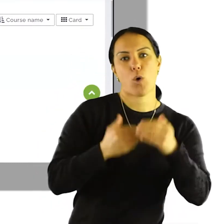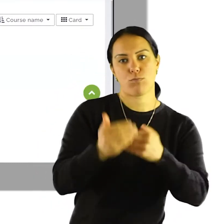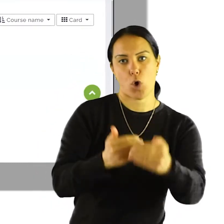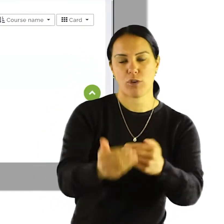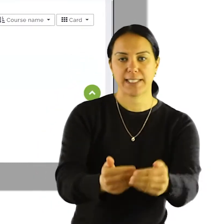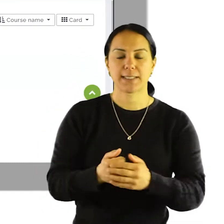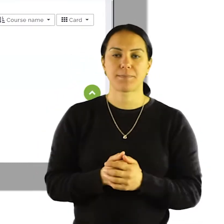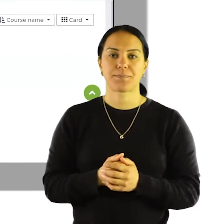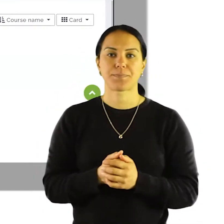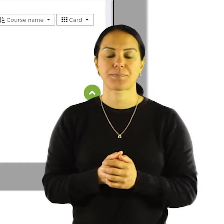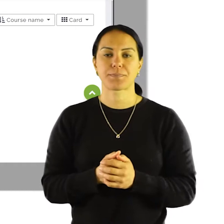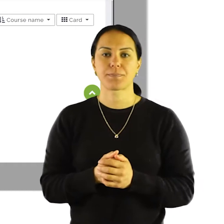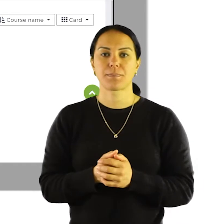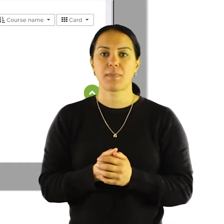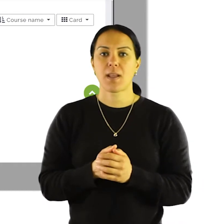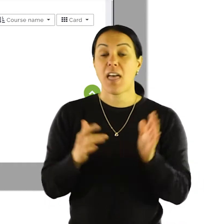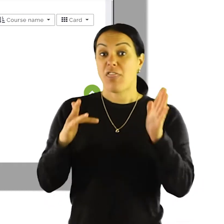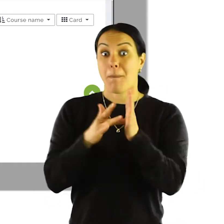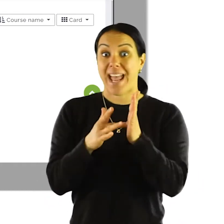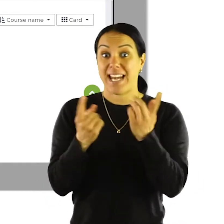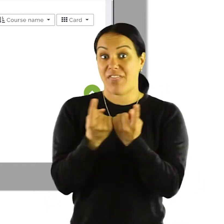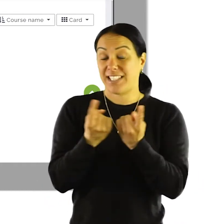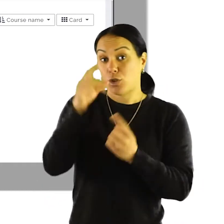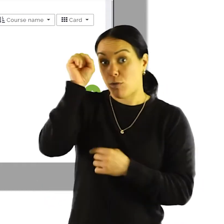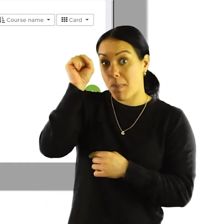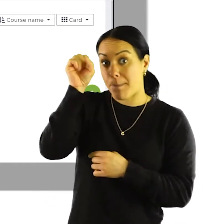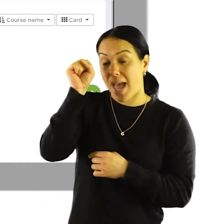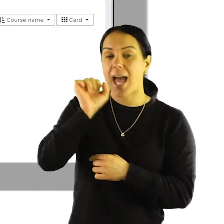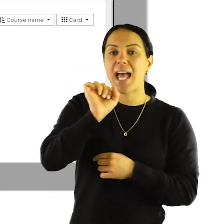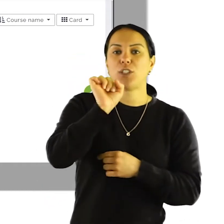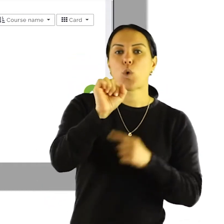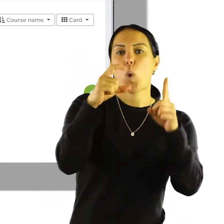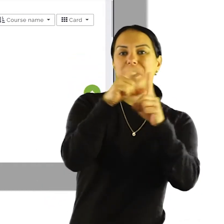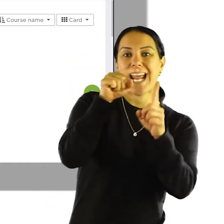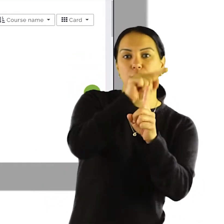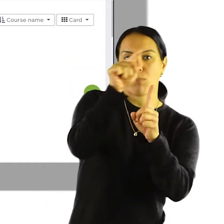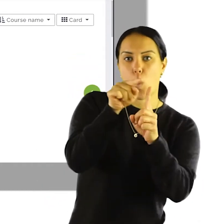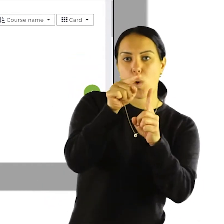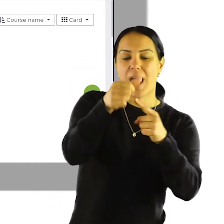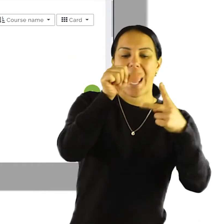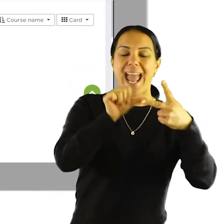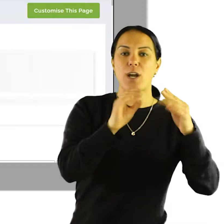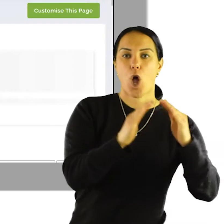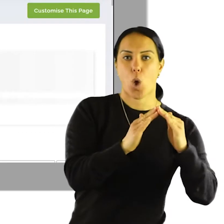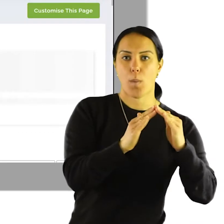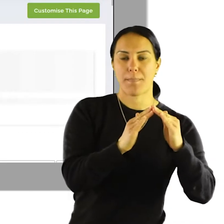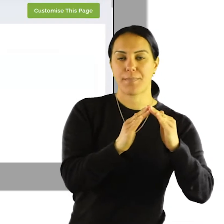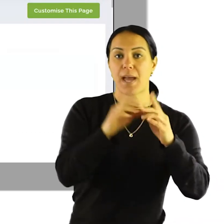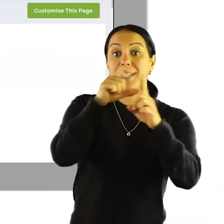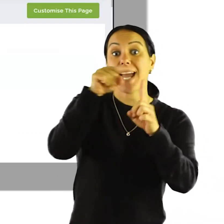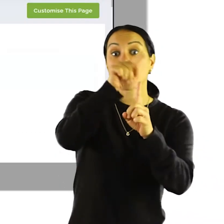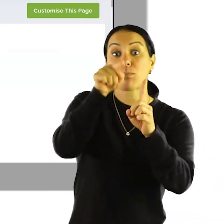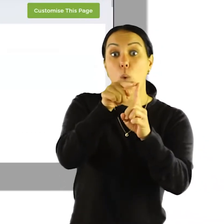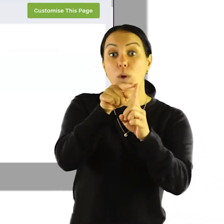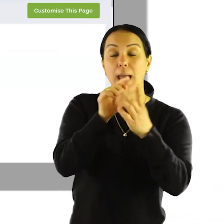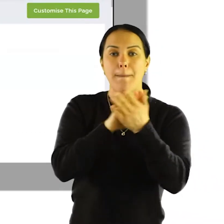To navigate this, the main things to remember are your dashboard or your site home. Your dashboard will bring